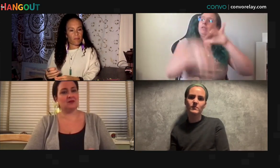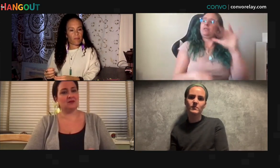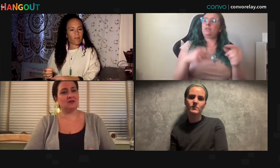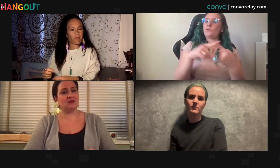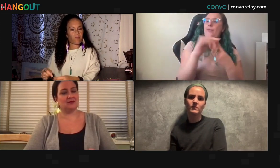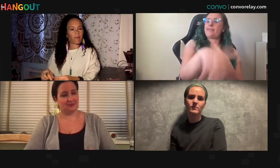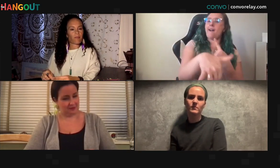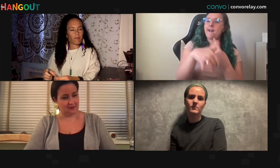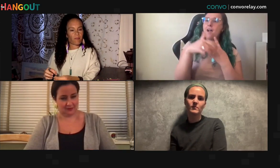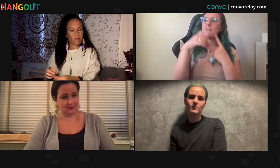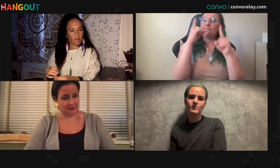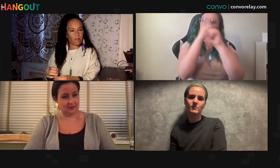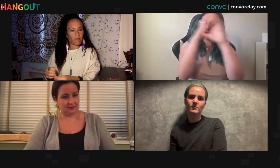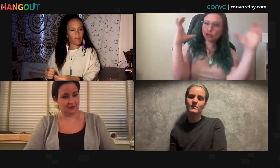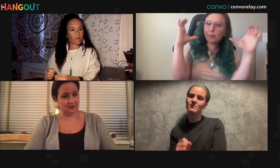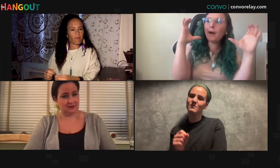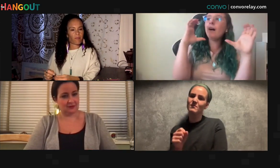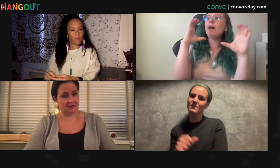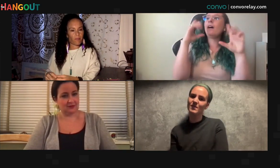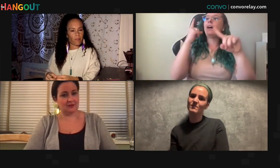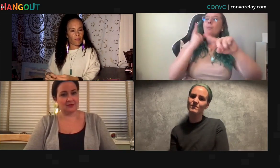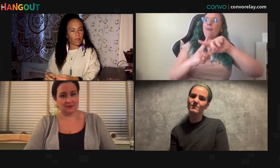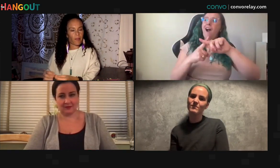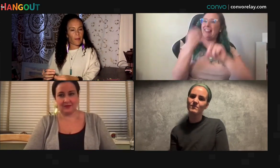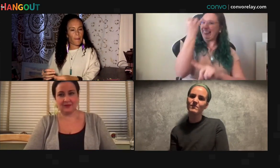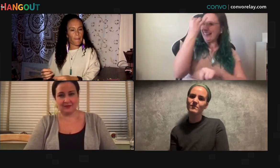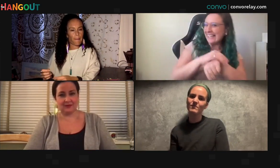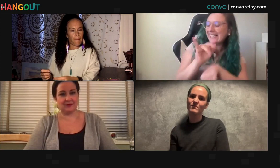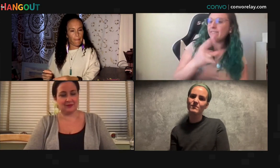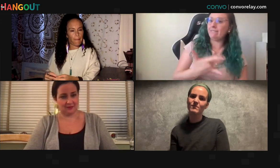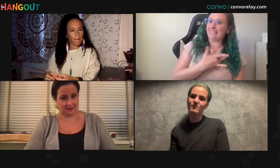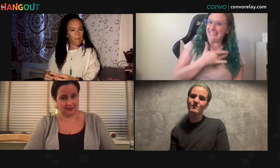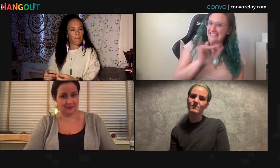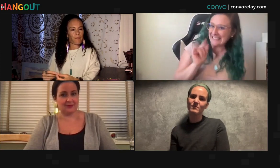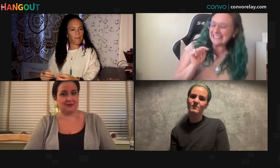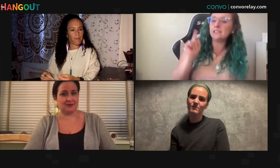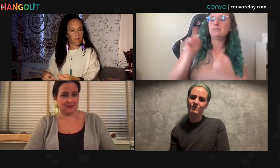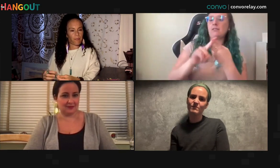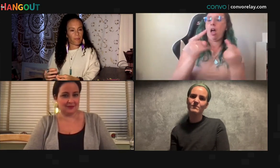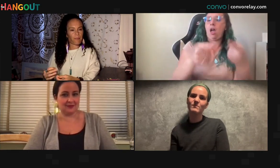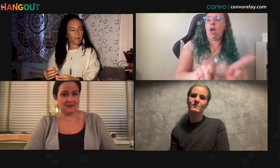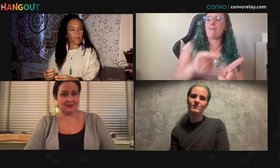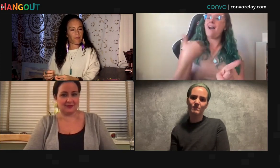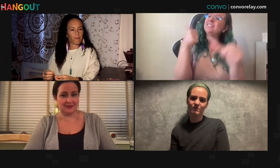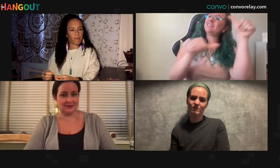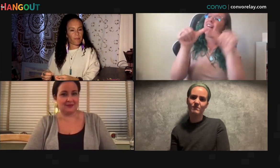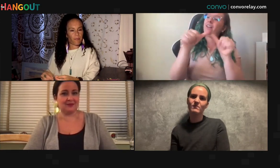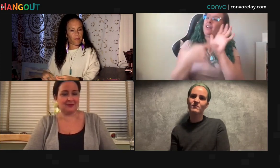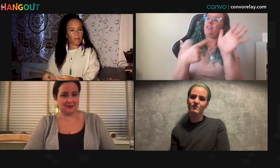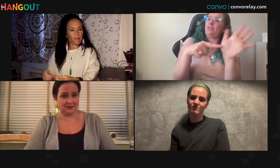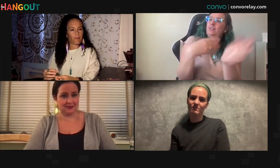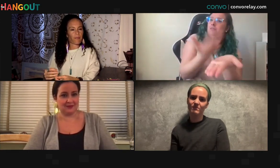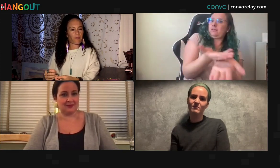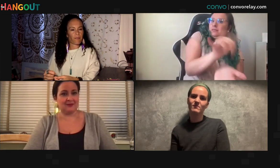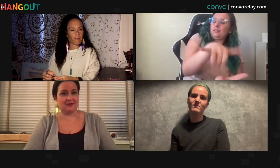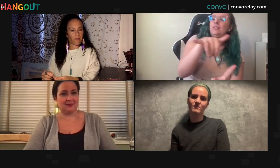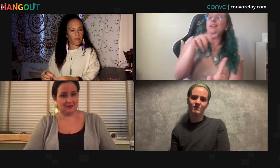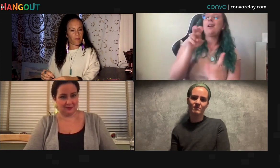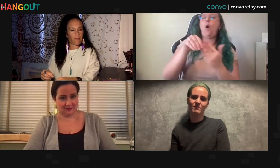here. There, you can manifest a goal, but there's more to it. There's feeling it and envisioning it,